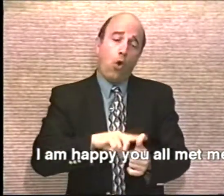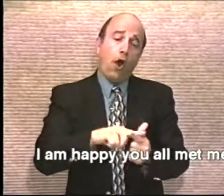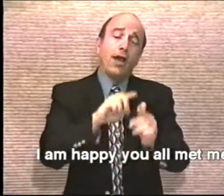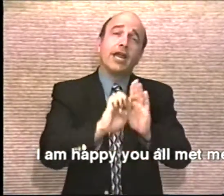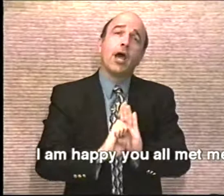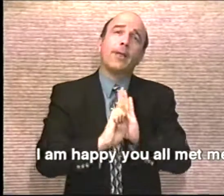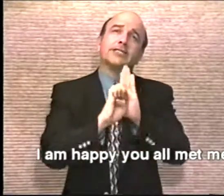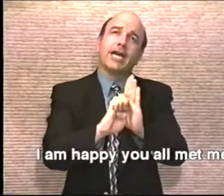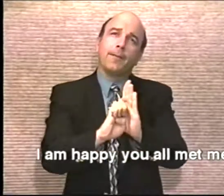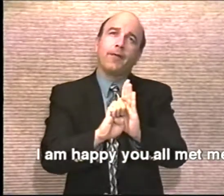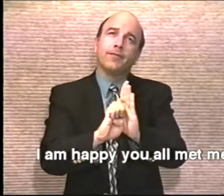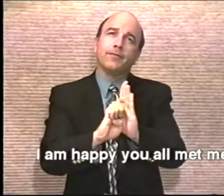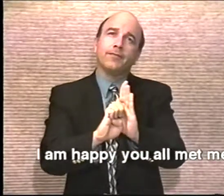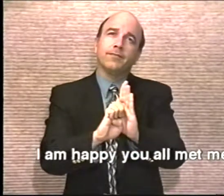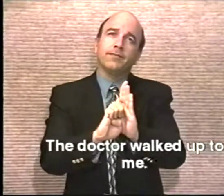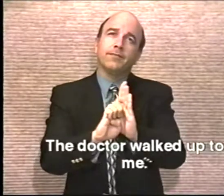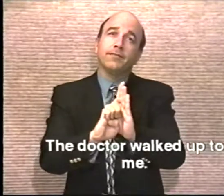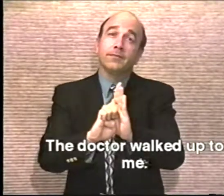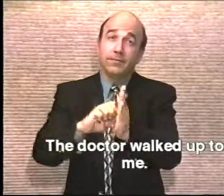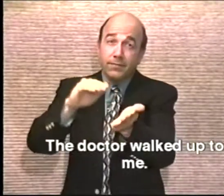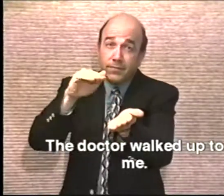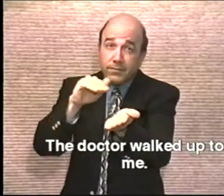Or another example,